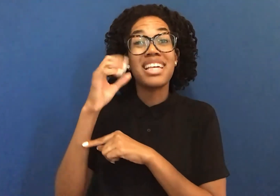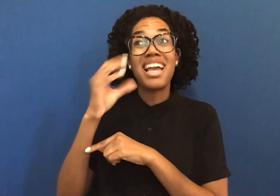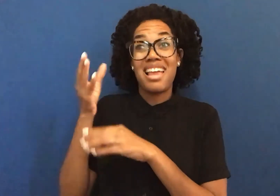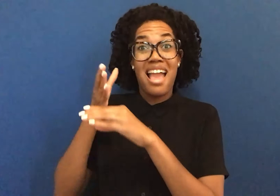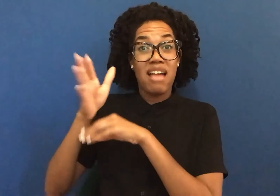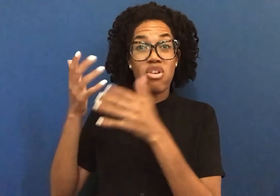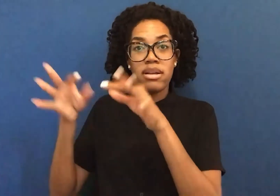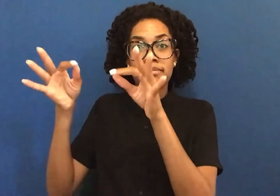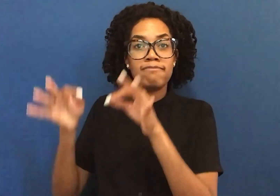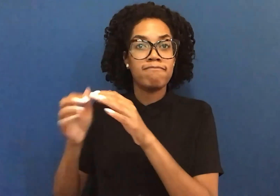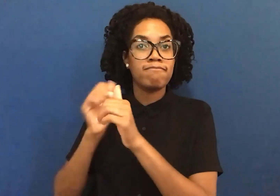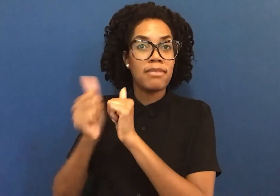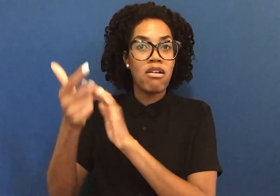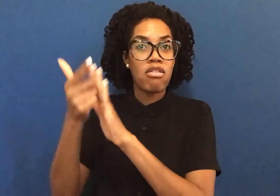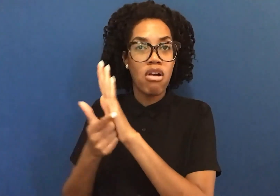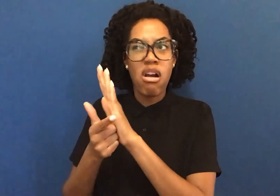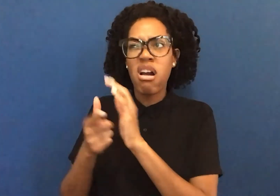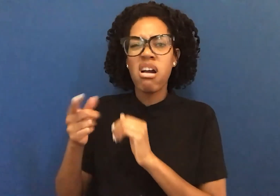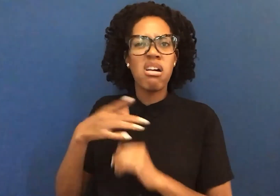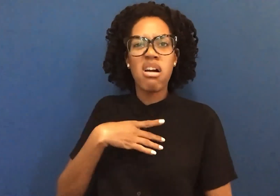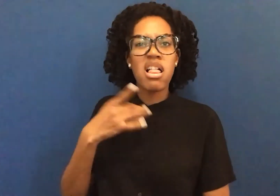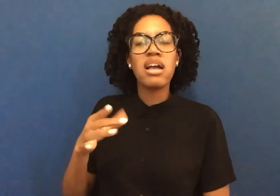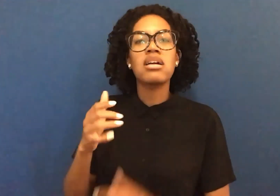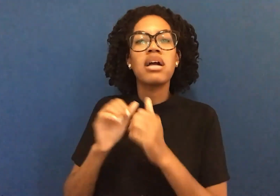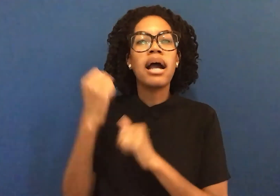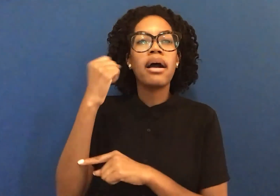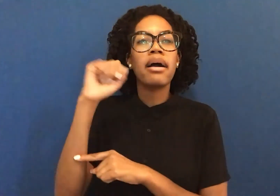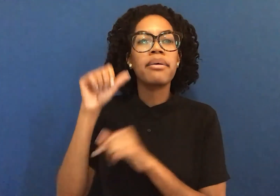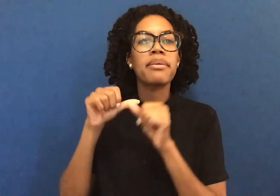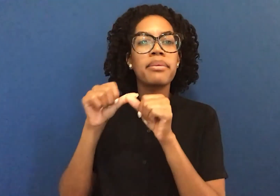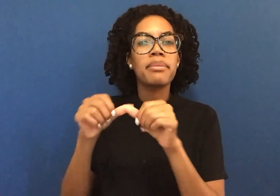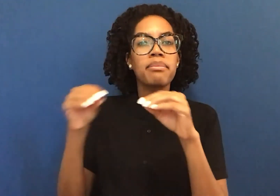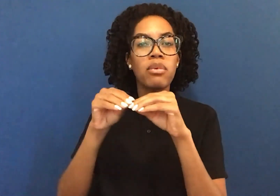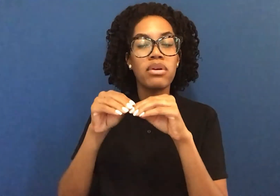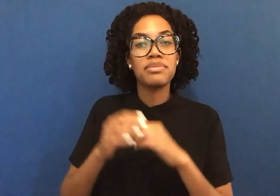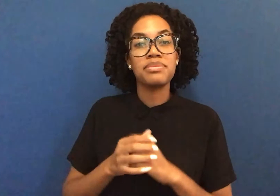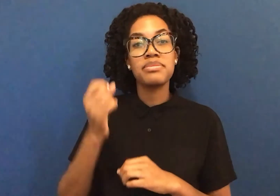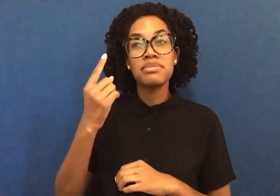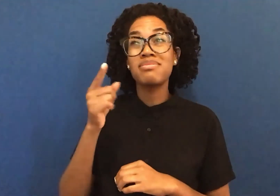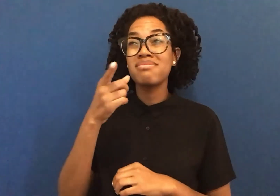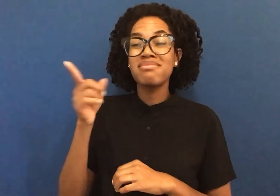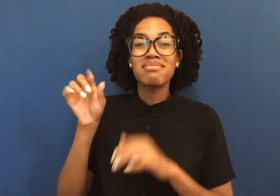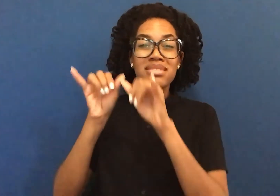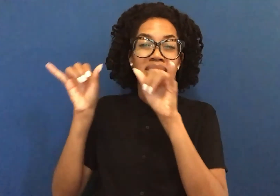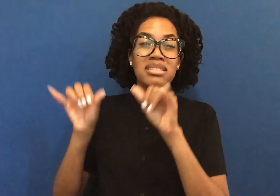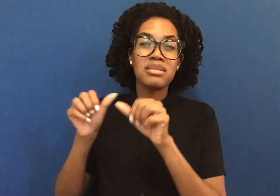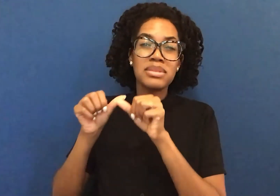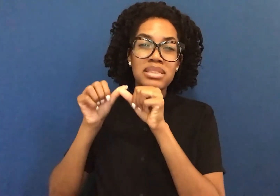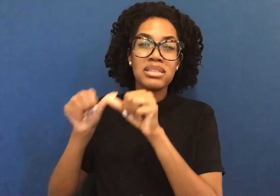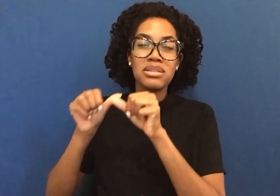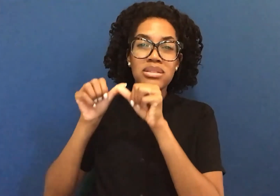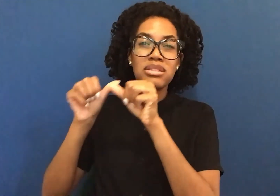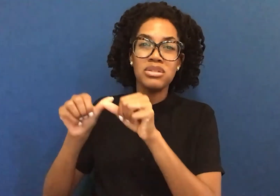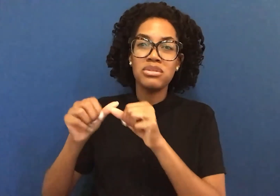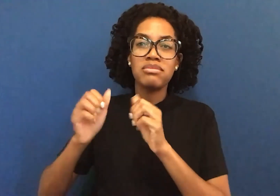in a viral underclass created by big business and tone-deaf policy making. After all, we're not